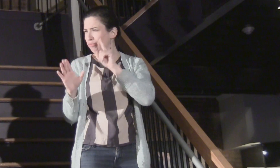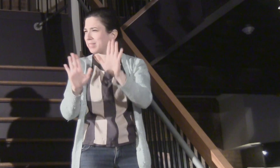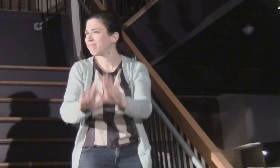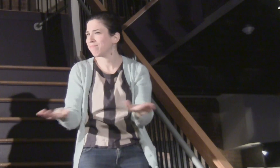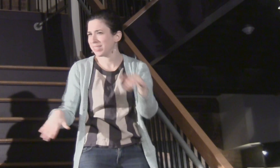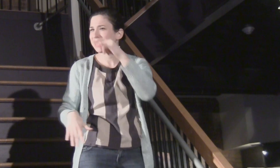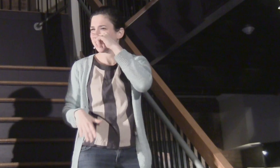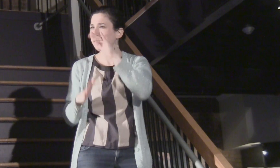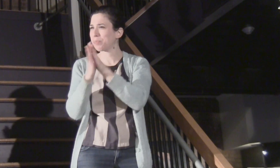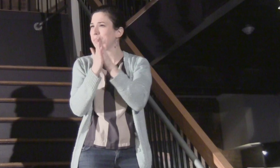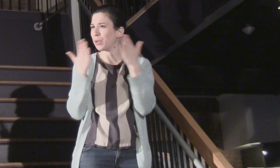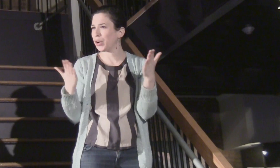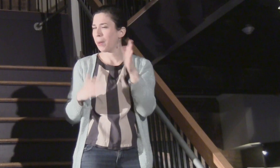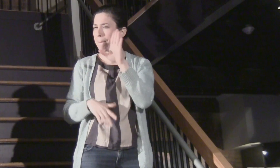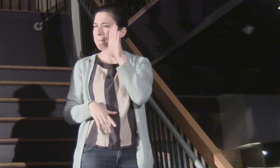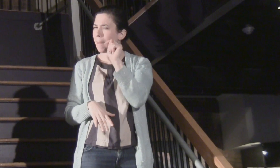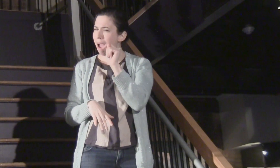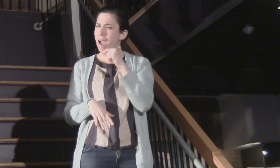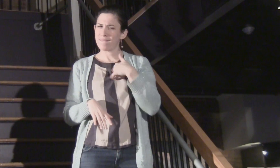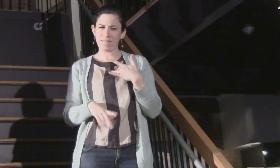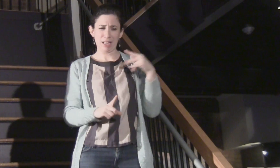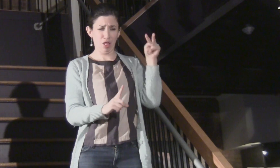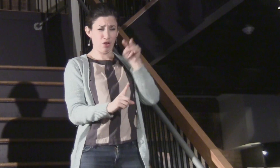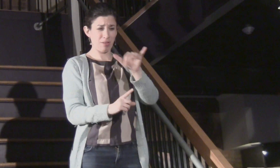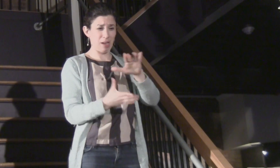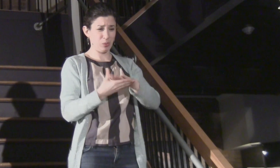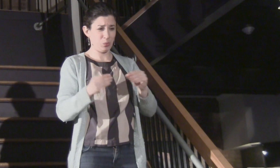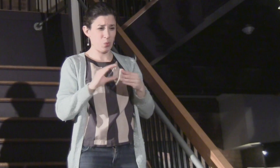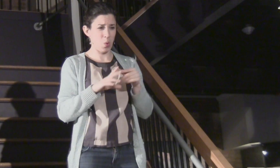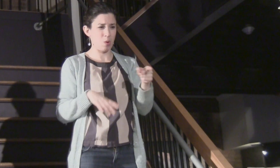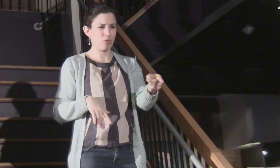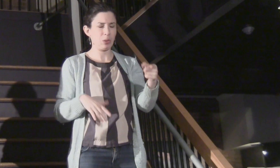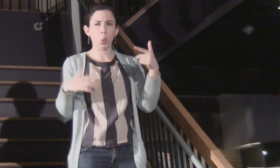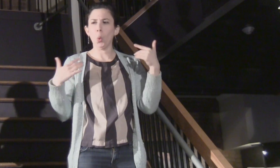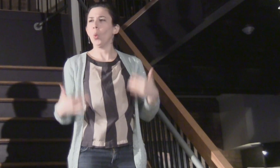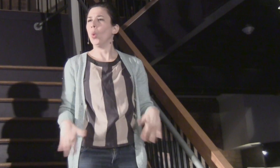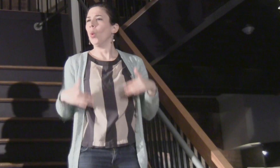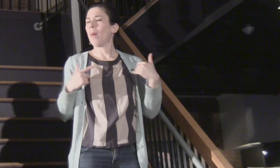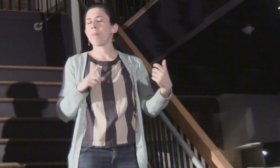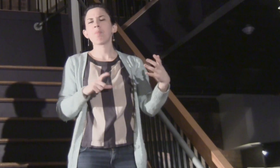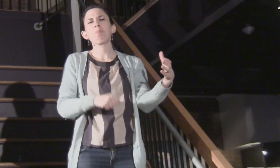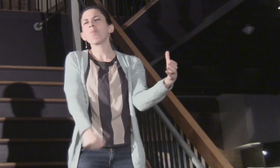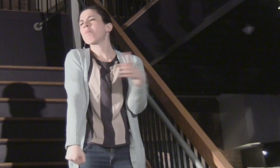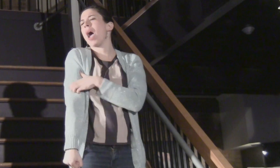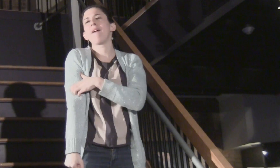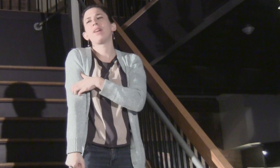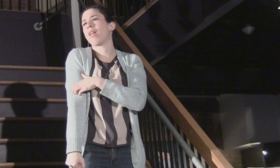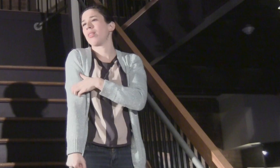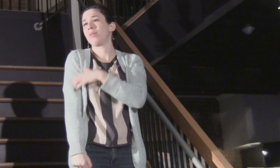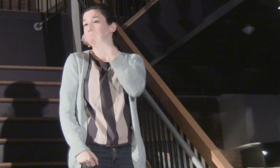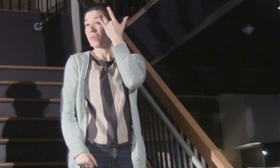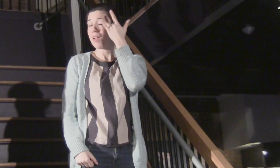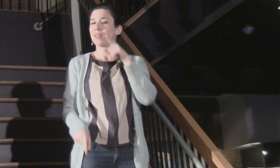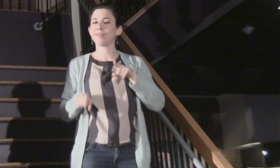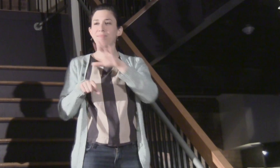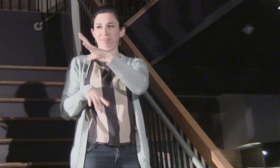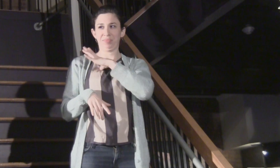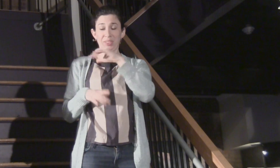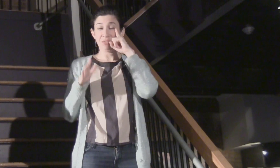That story is for kids' book, but I feel looking at that story, it's very powerful.